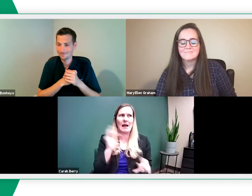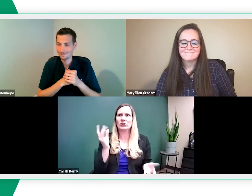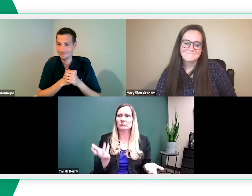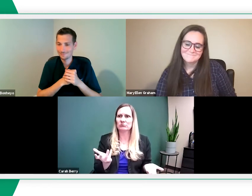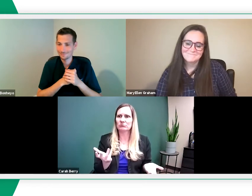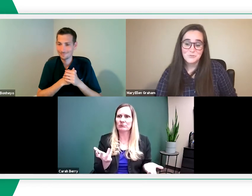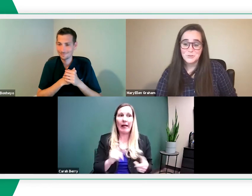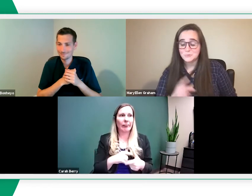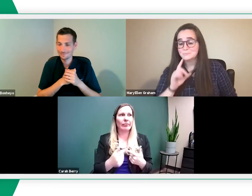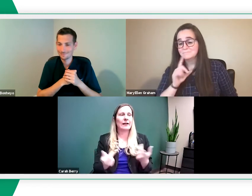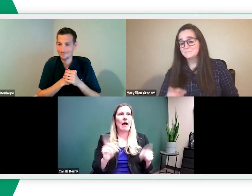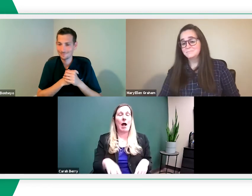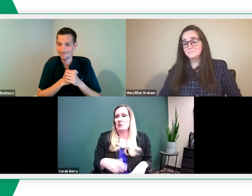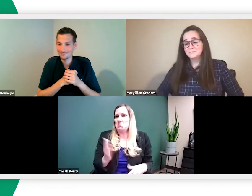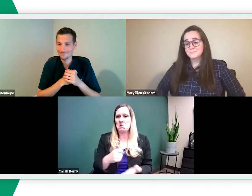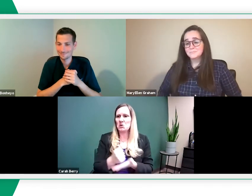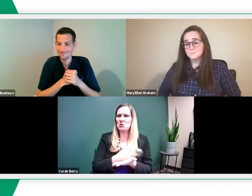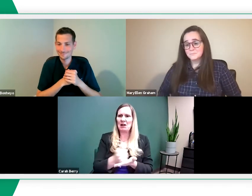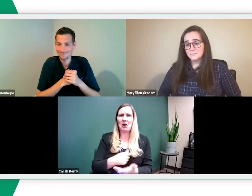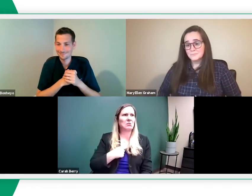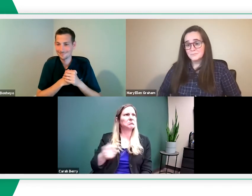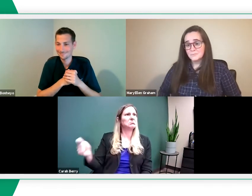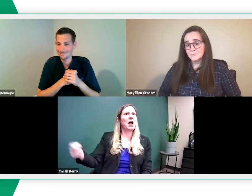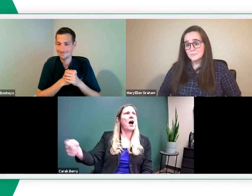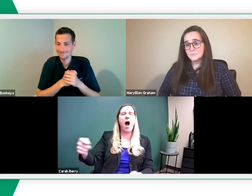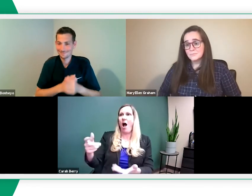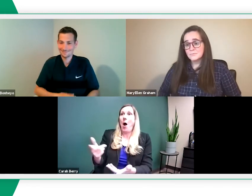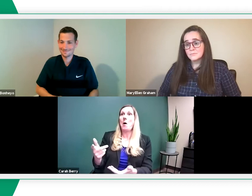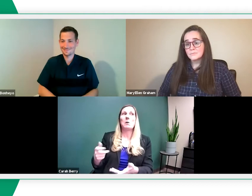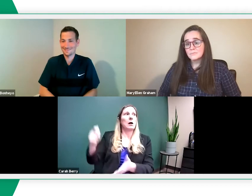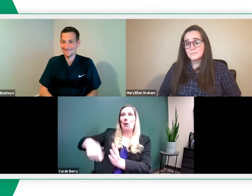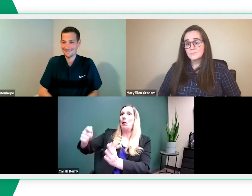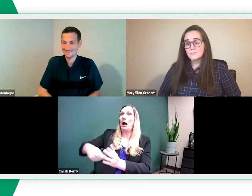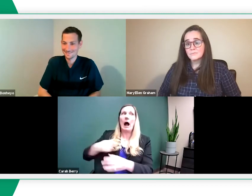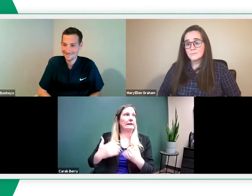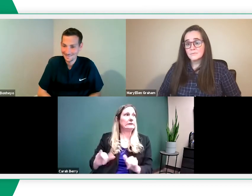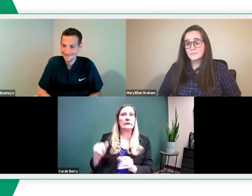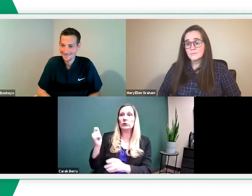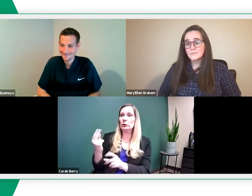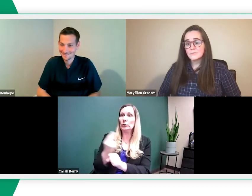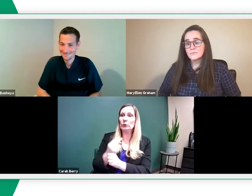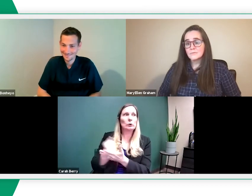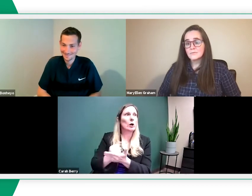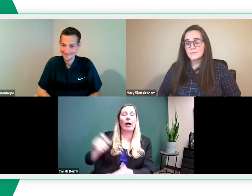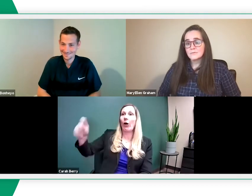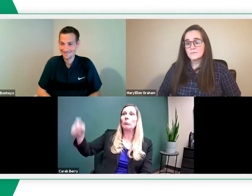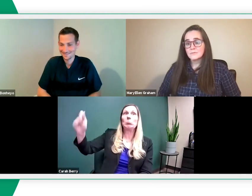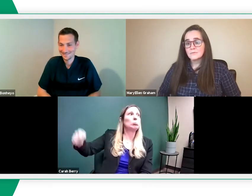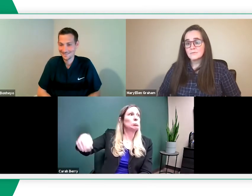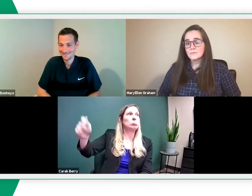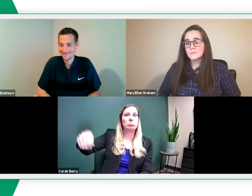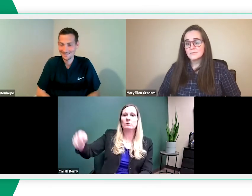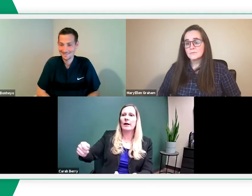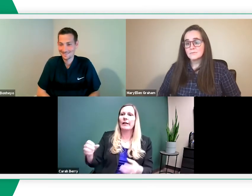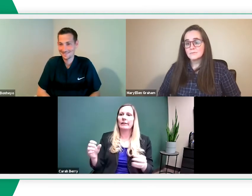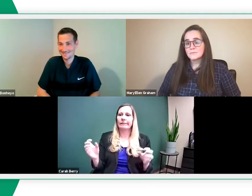bank account, and it's just there like magic. And then you're thinking, oh, I'll just have my credit card, and I can just charge. I can still use my